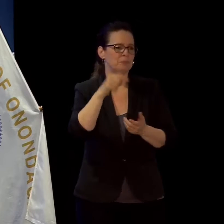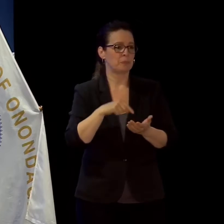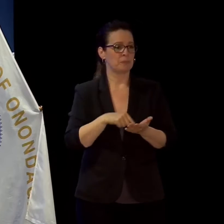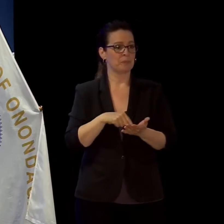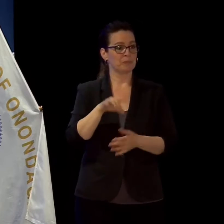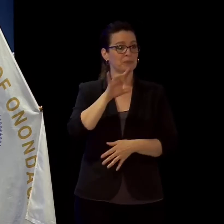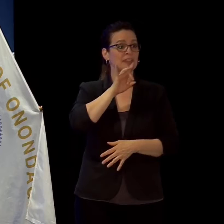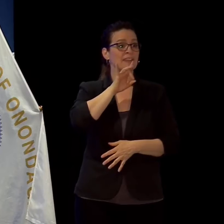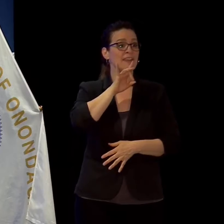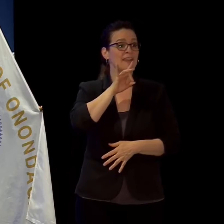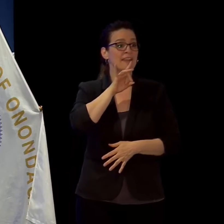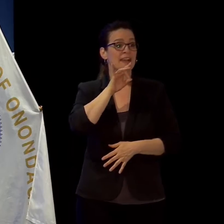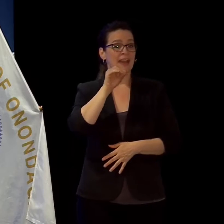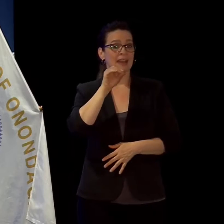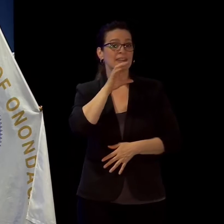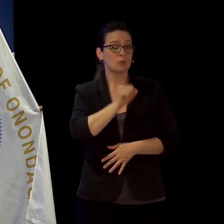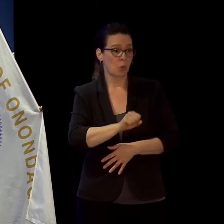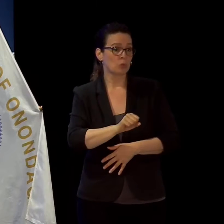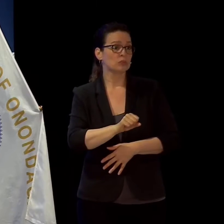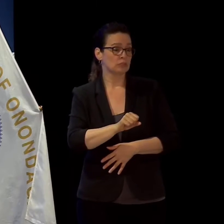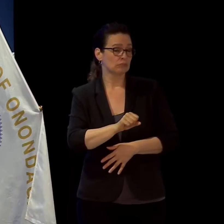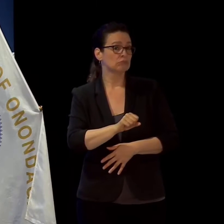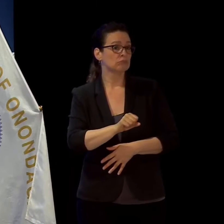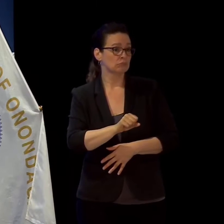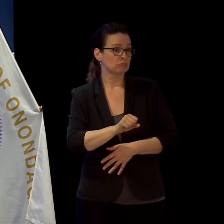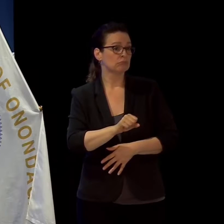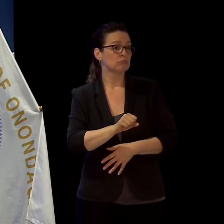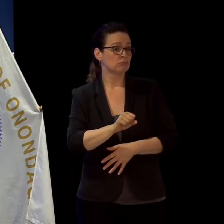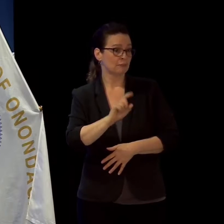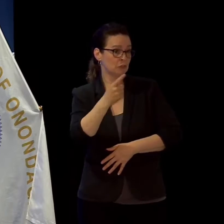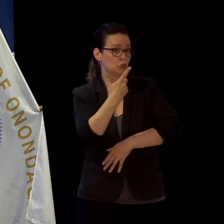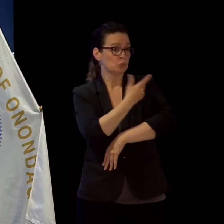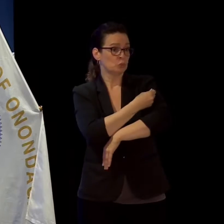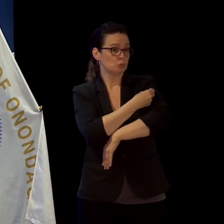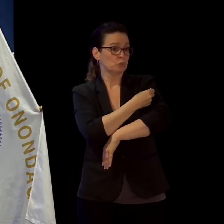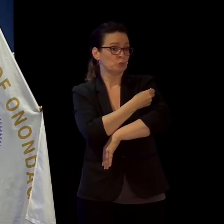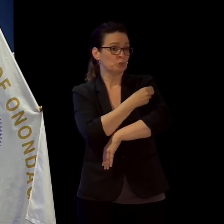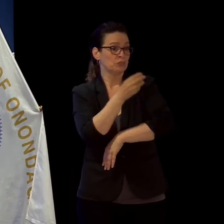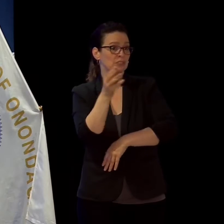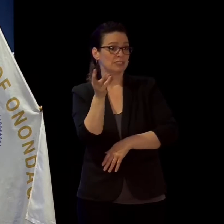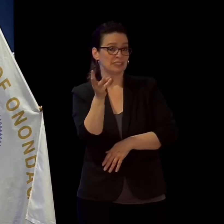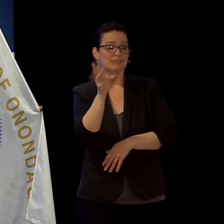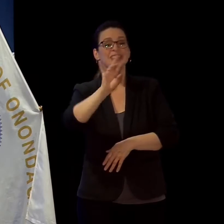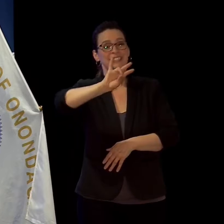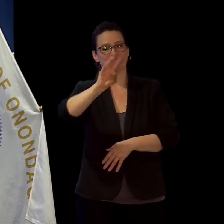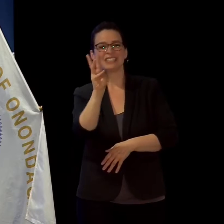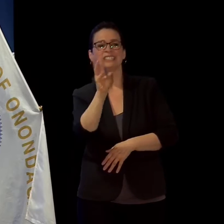71.6% have received the first dose, and 60.4% have received the second dose.